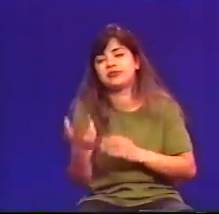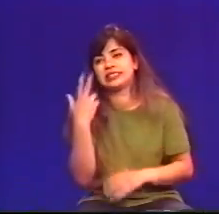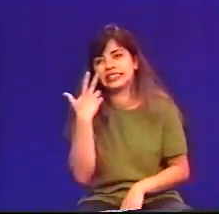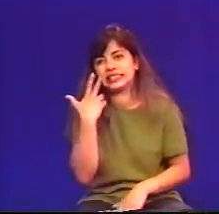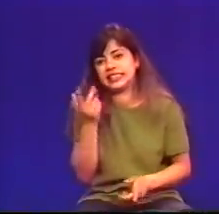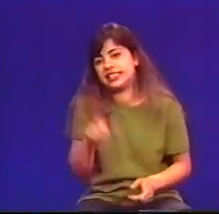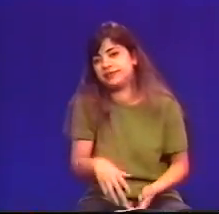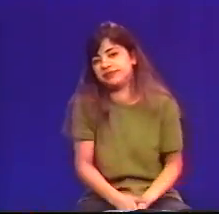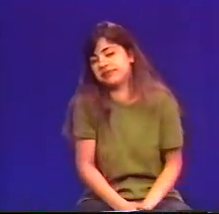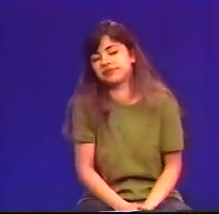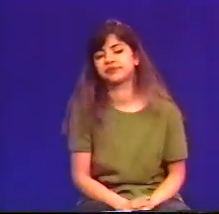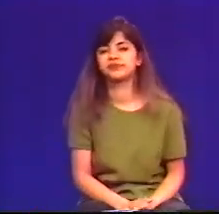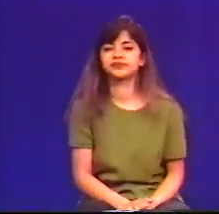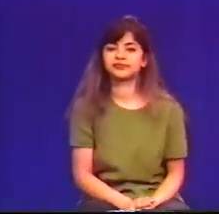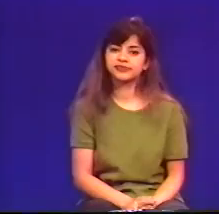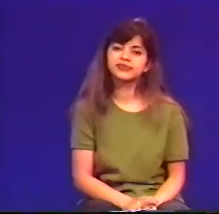will be someday.